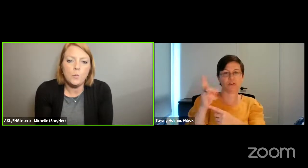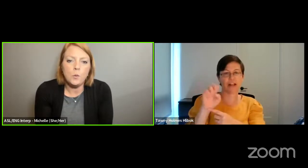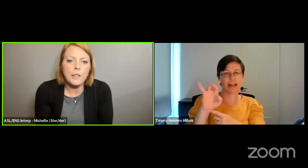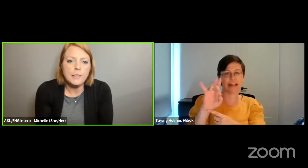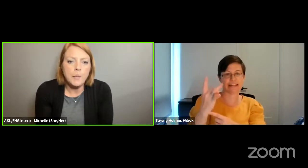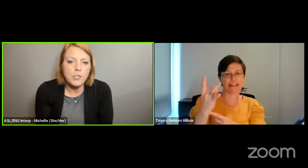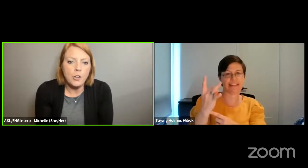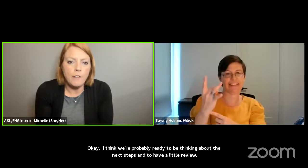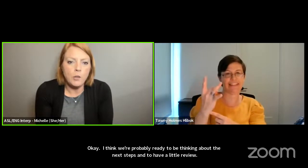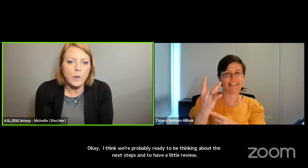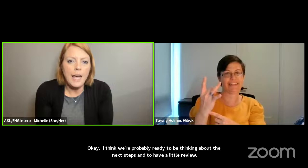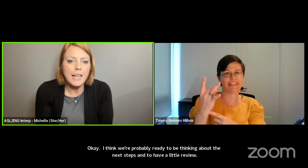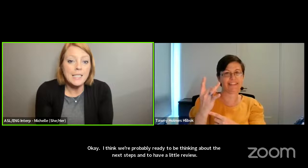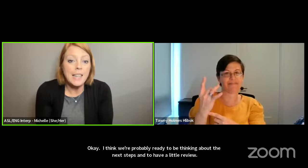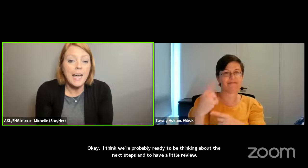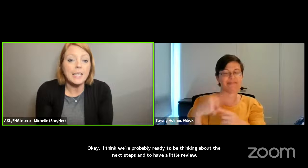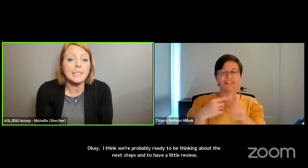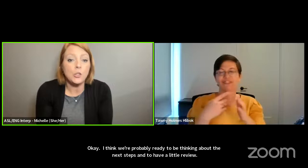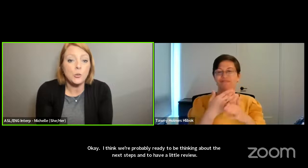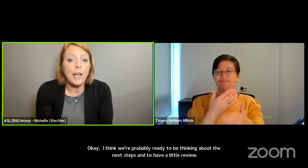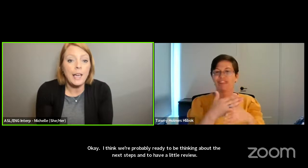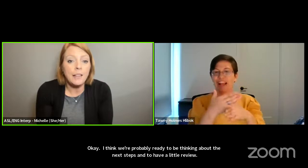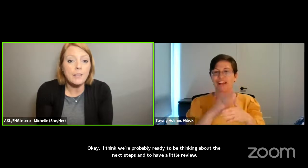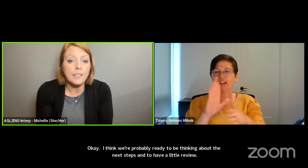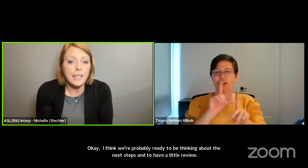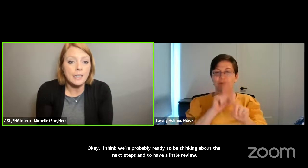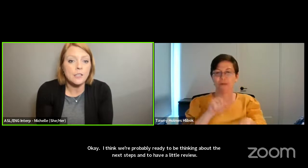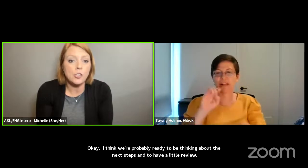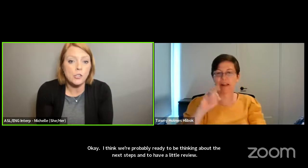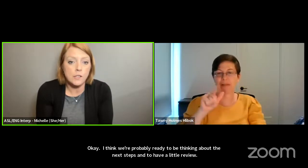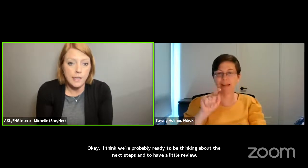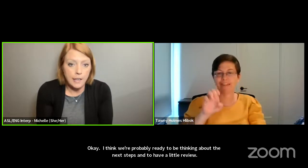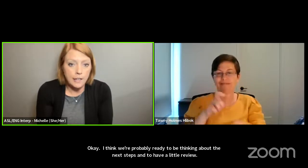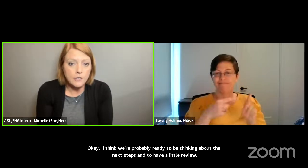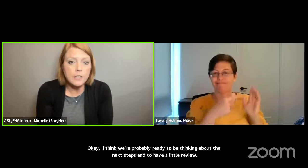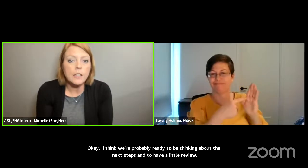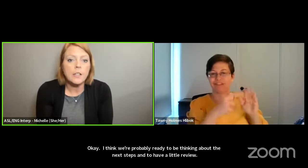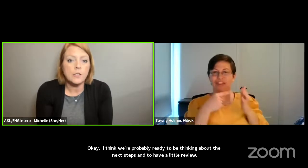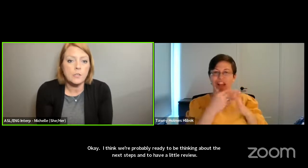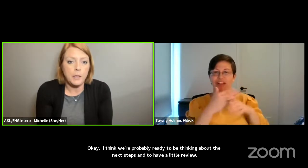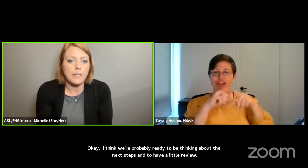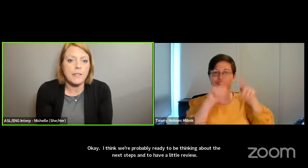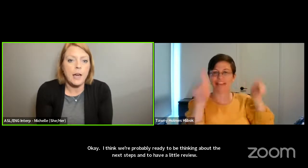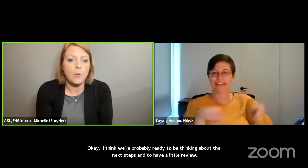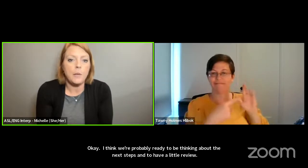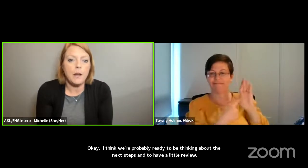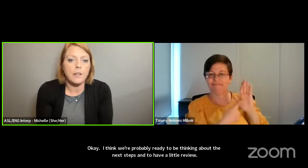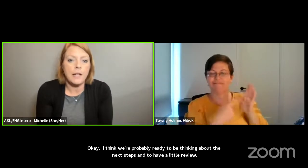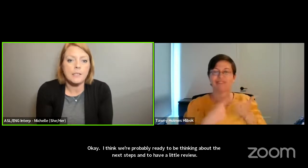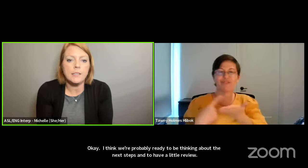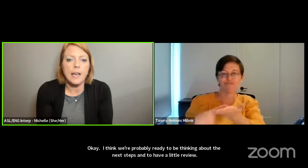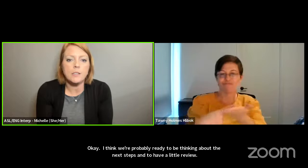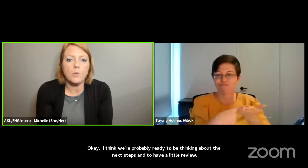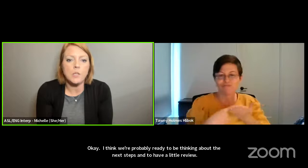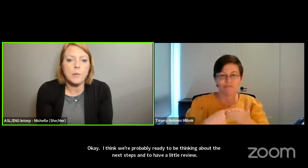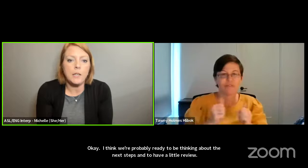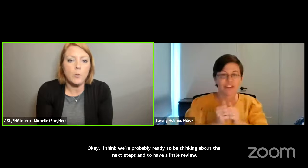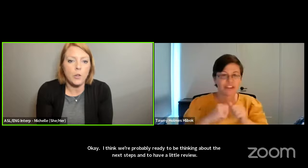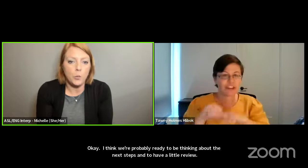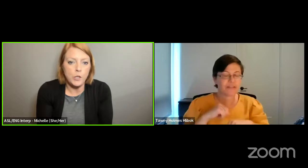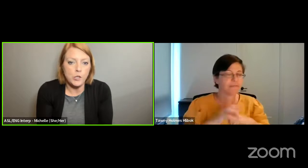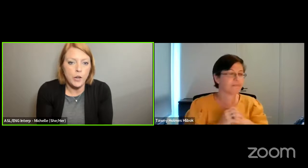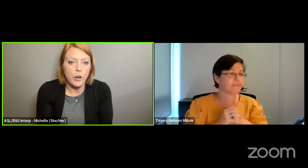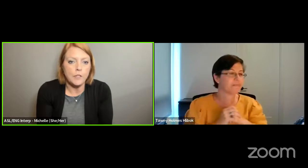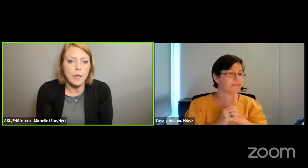I would like to make sure everyone has that June 8th date saved, because that will be our next task force